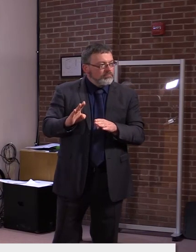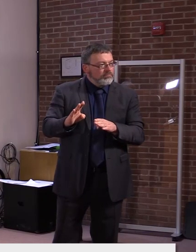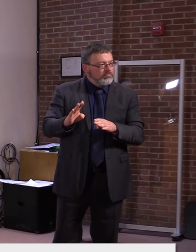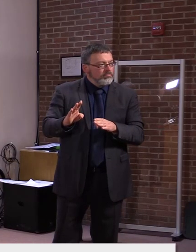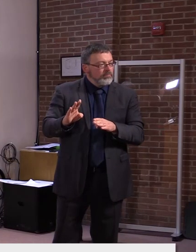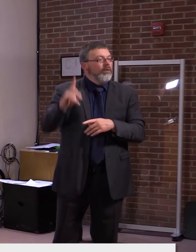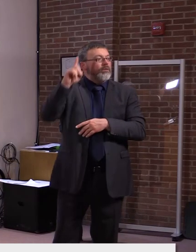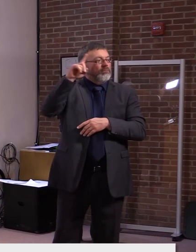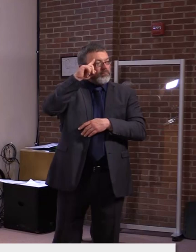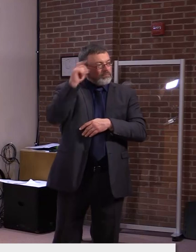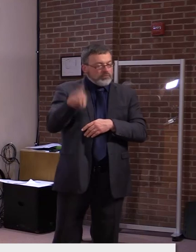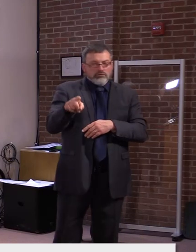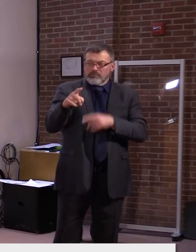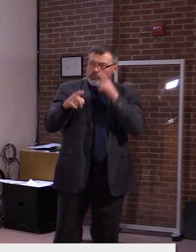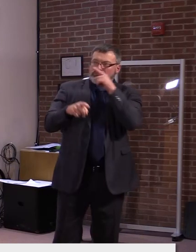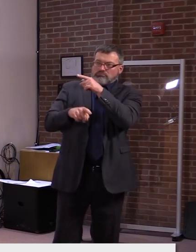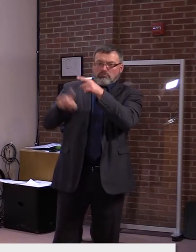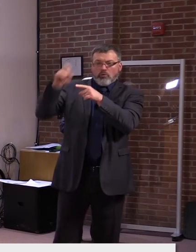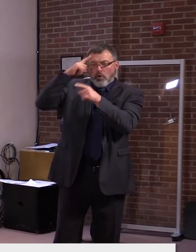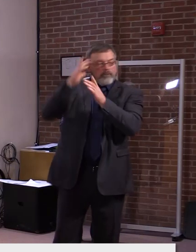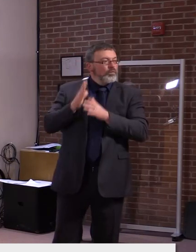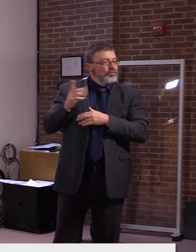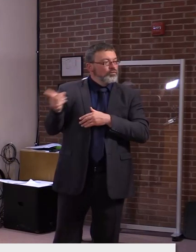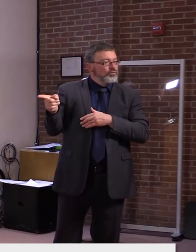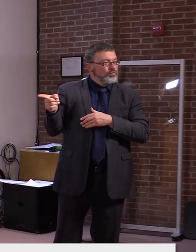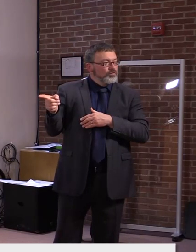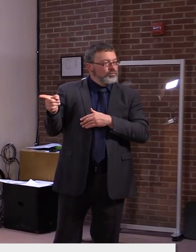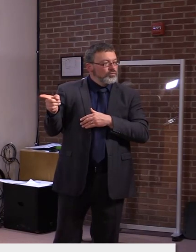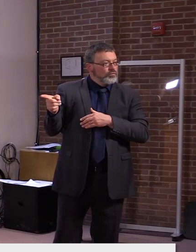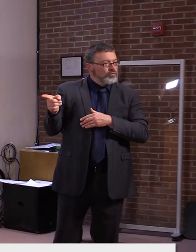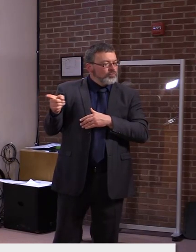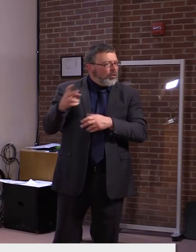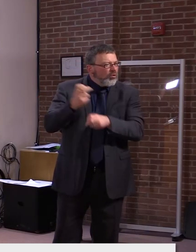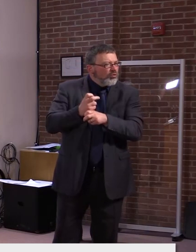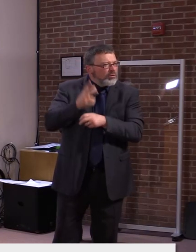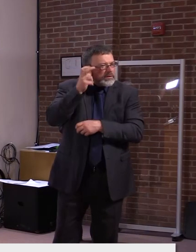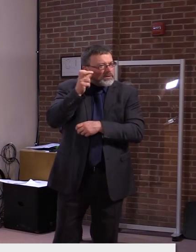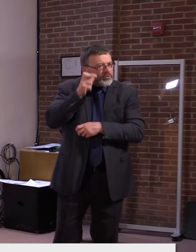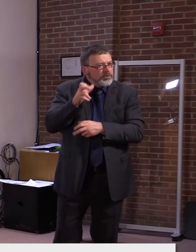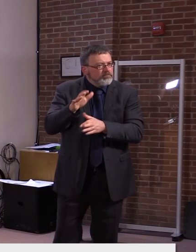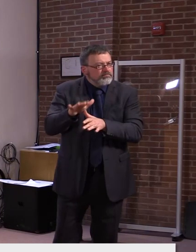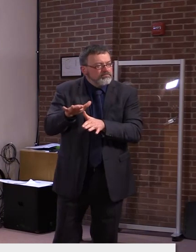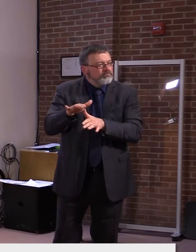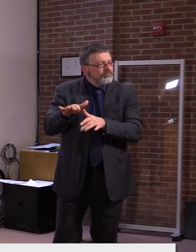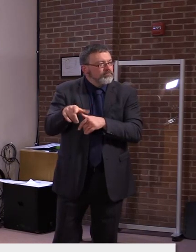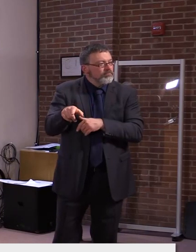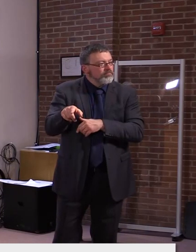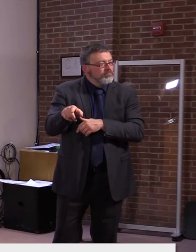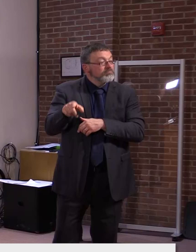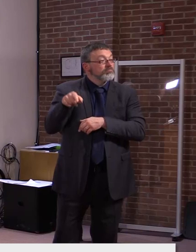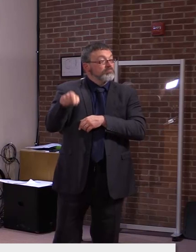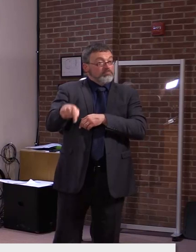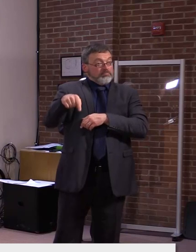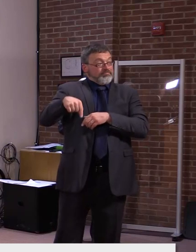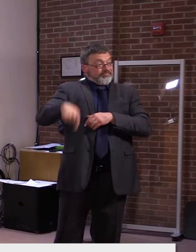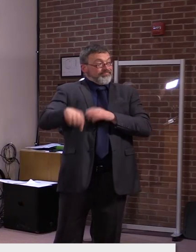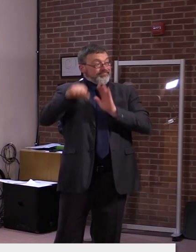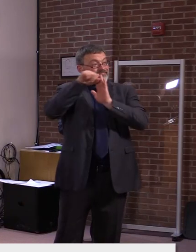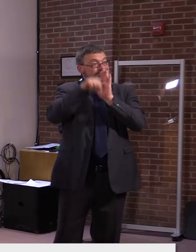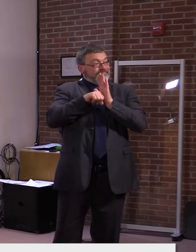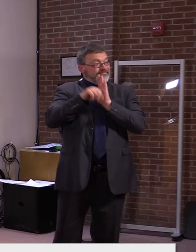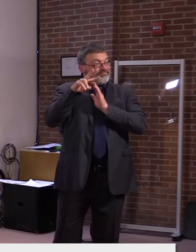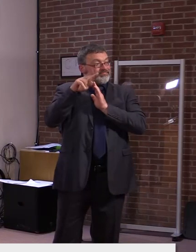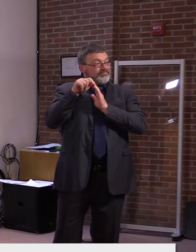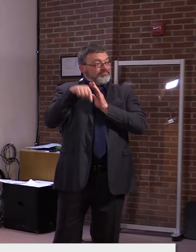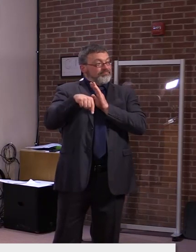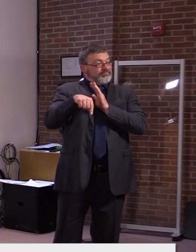Governor, how many instances have there been of a Vermonter having full-blown, highly symptomatic